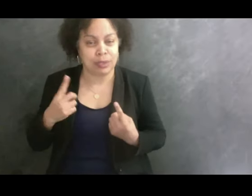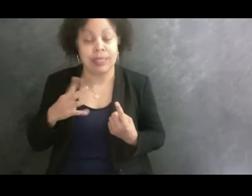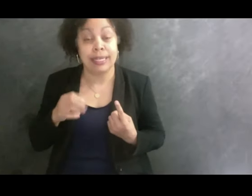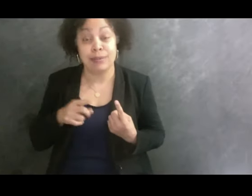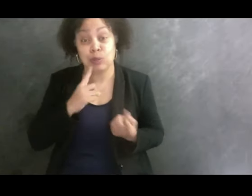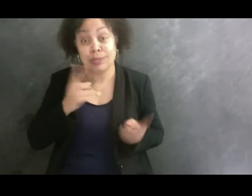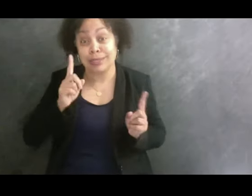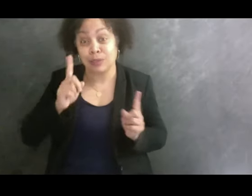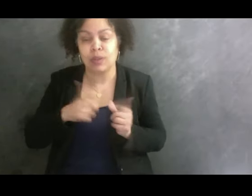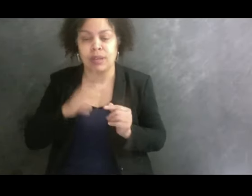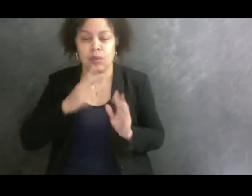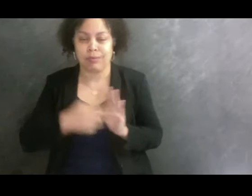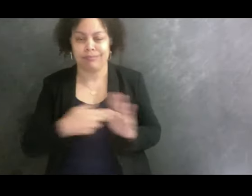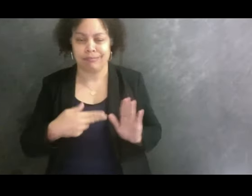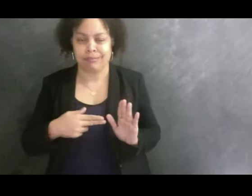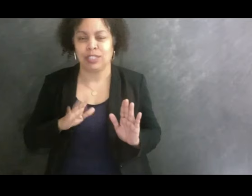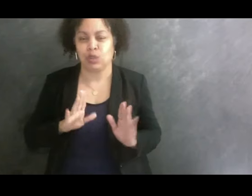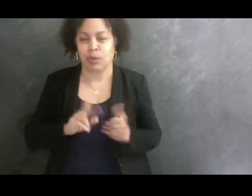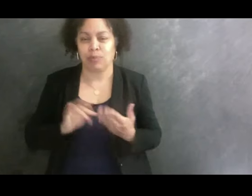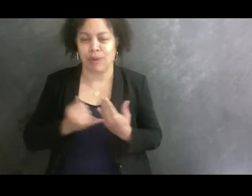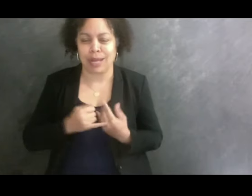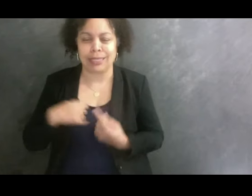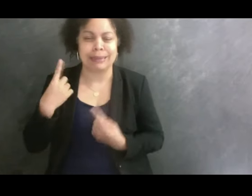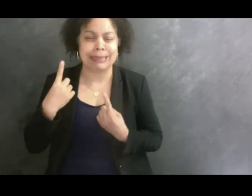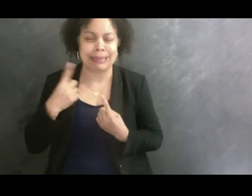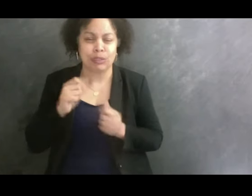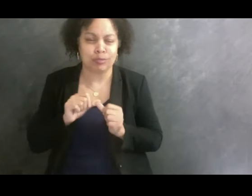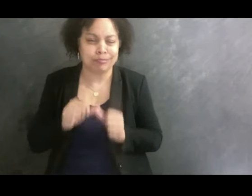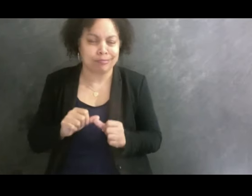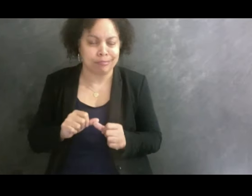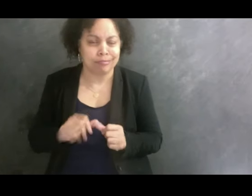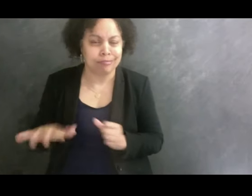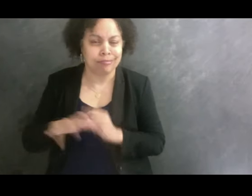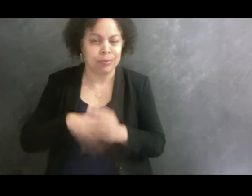that yours is a project that is thinking about sustainability along those lines.